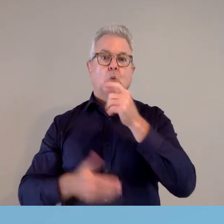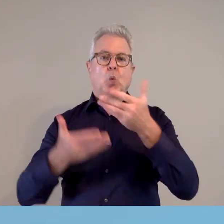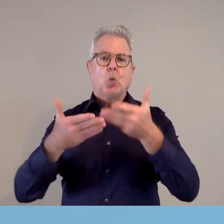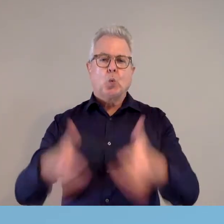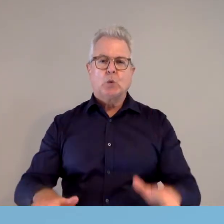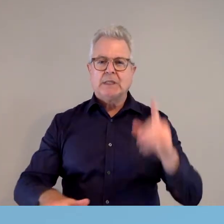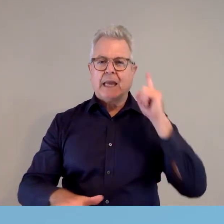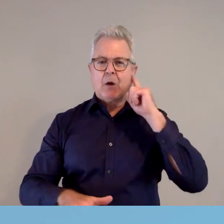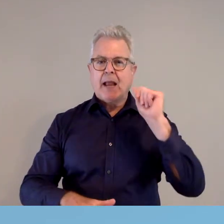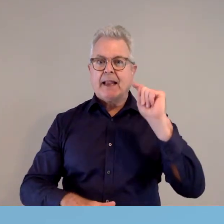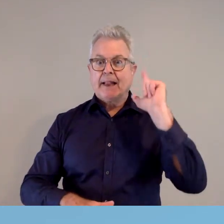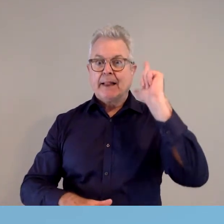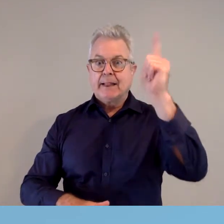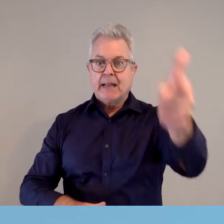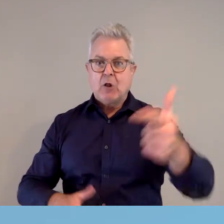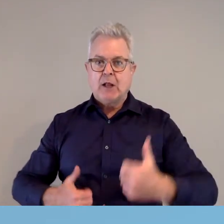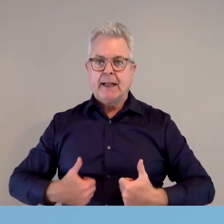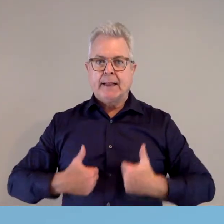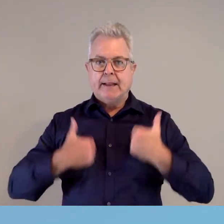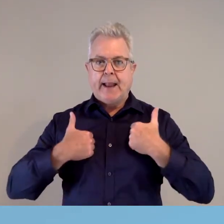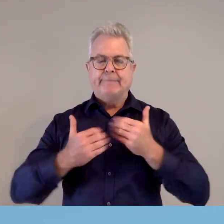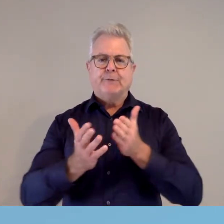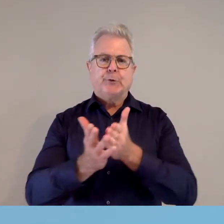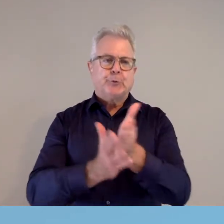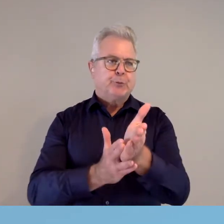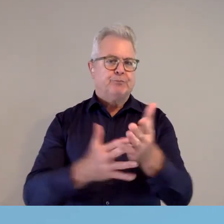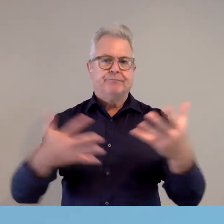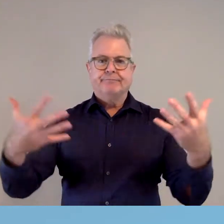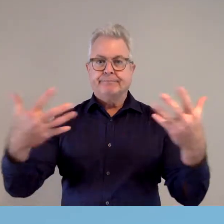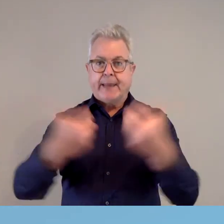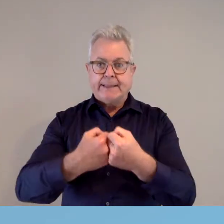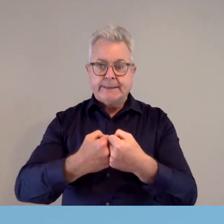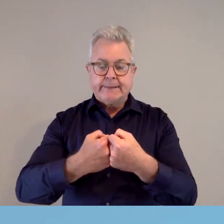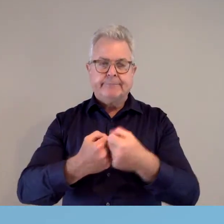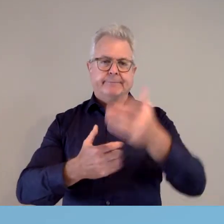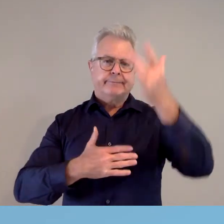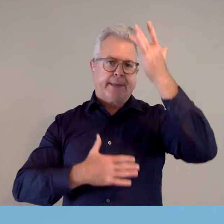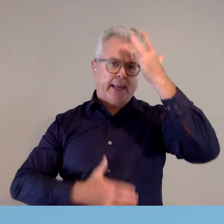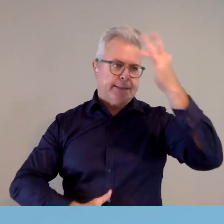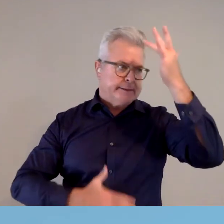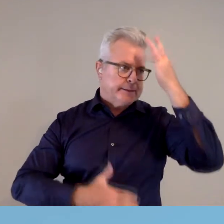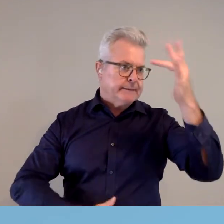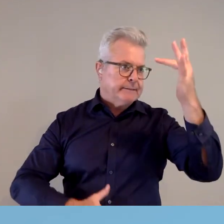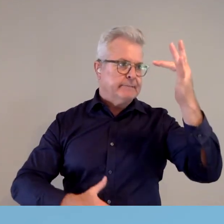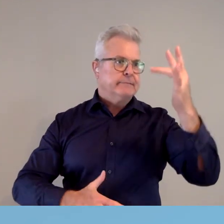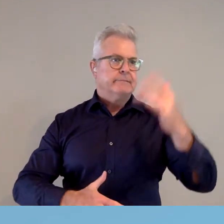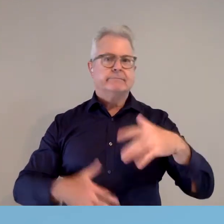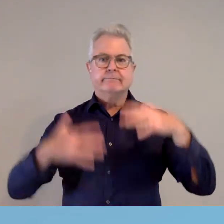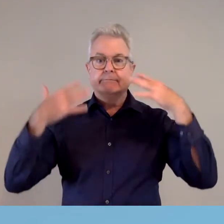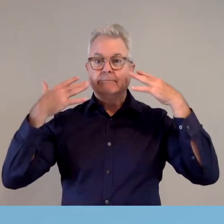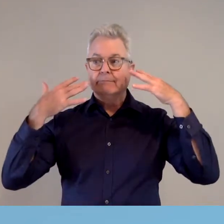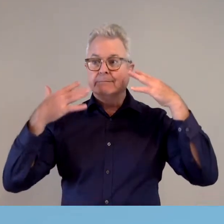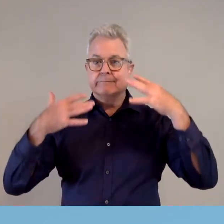those who lose their hearing later in life, through an accident or an illness,